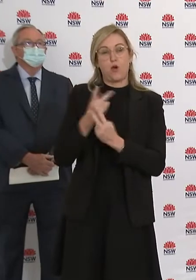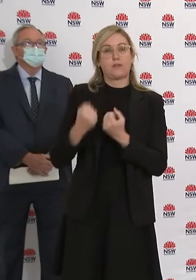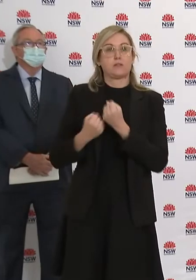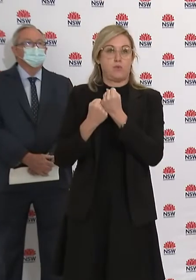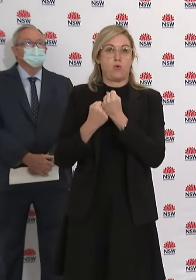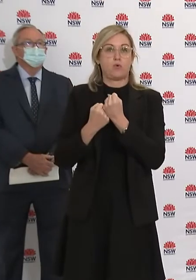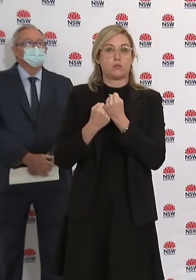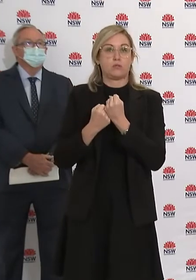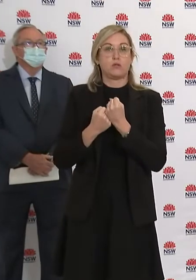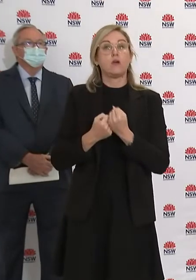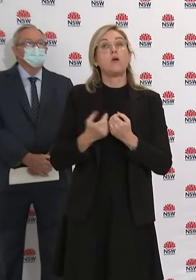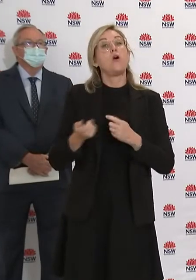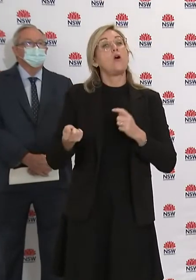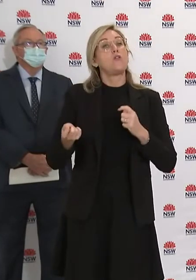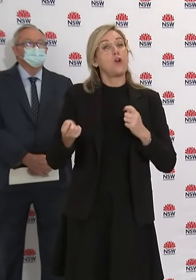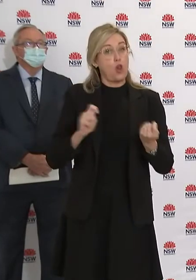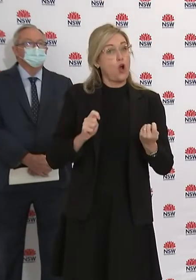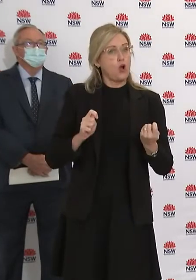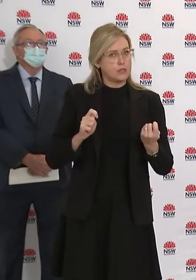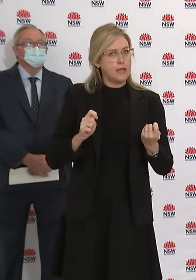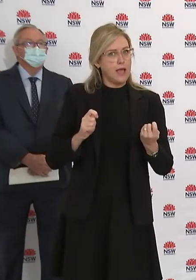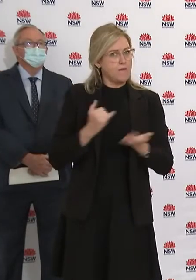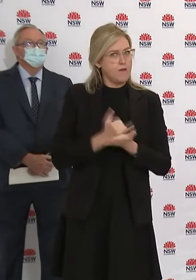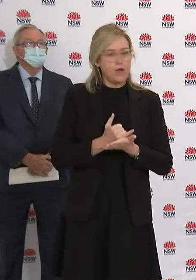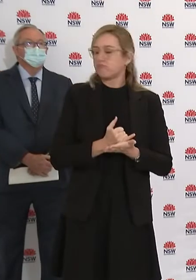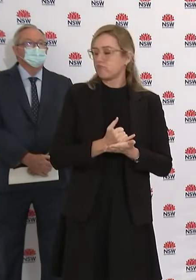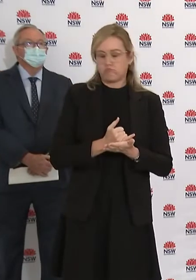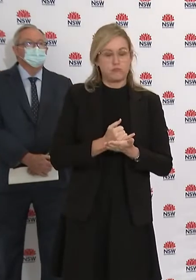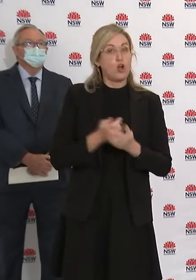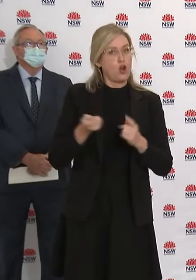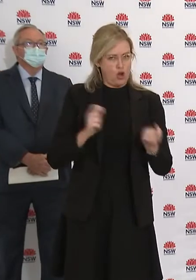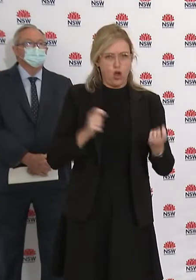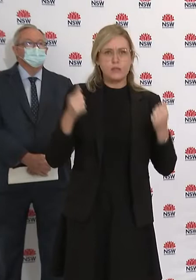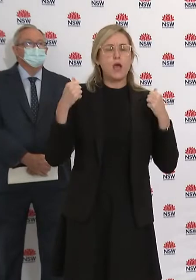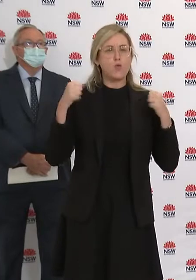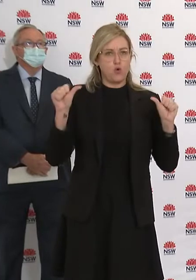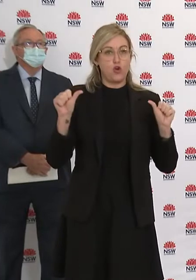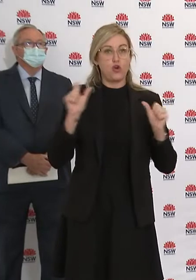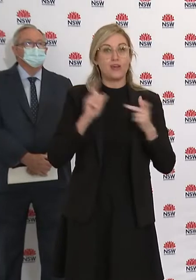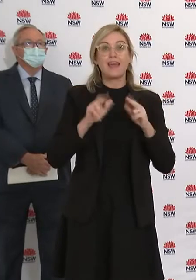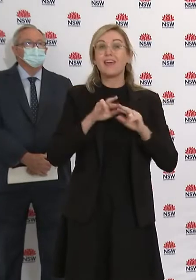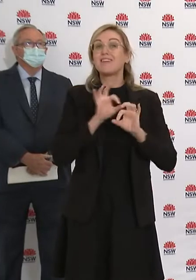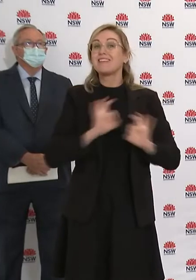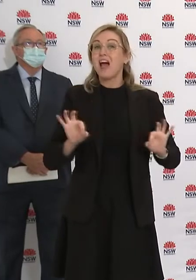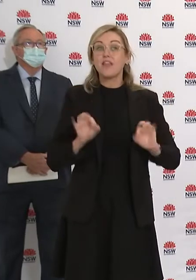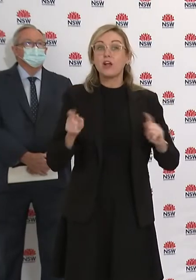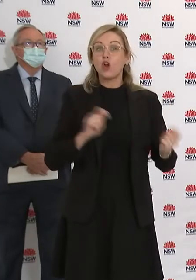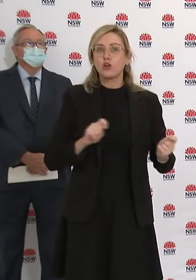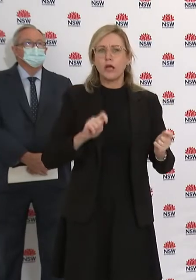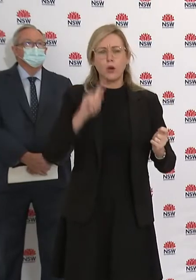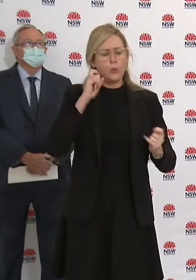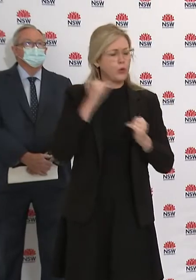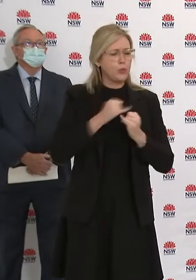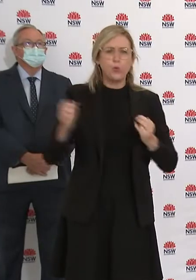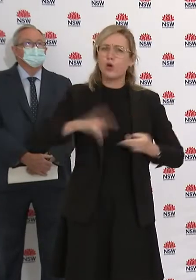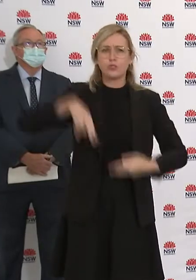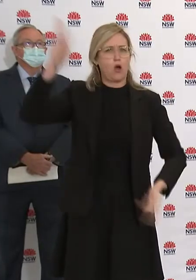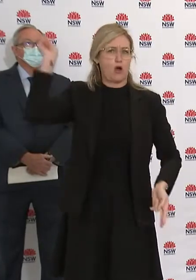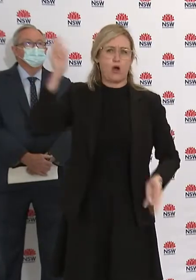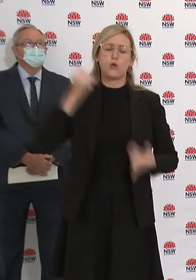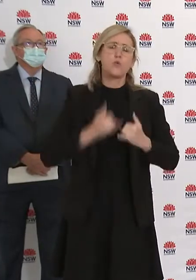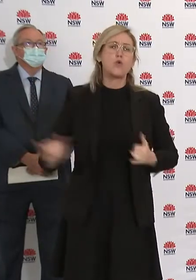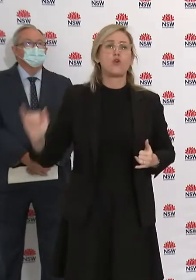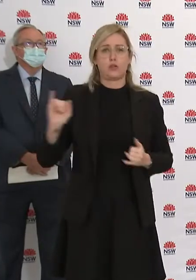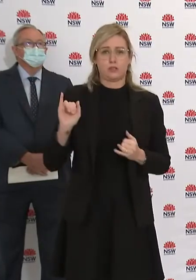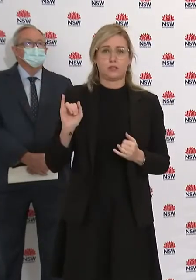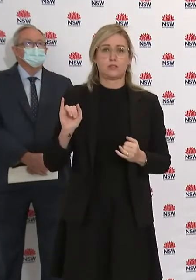seen if the lockdown was not in place would have been skyrocketing exponential growth in numbers. But what we know is we're not seeing the turnaround